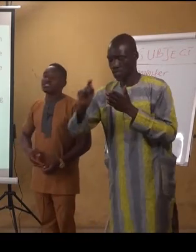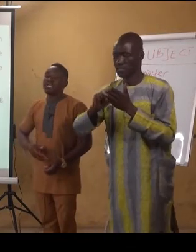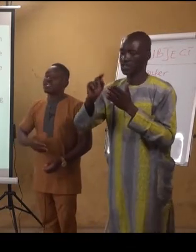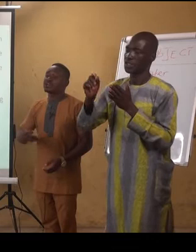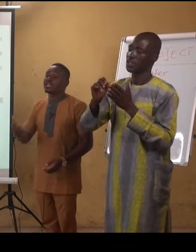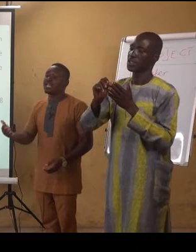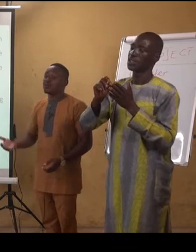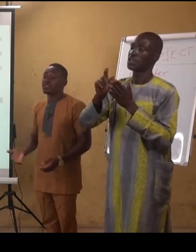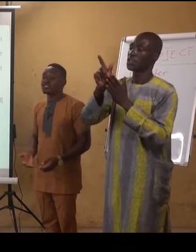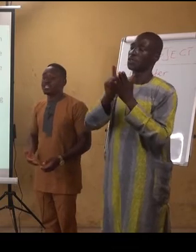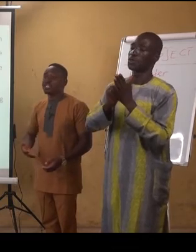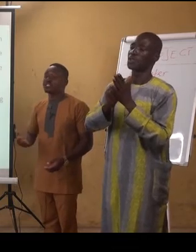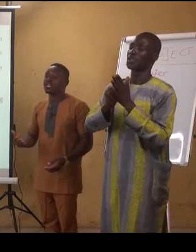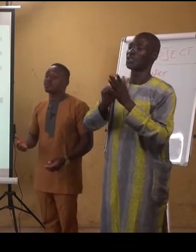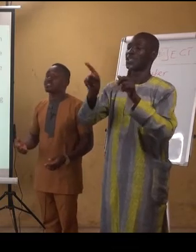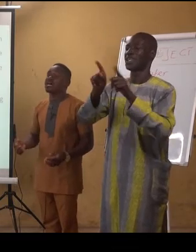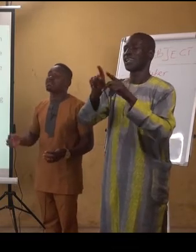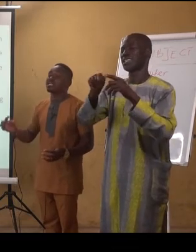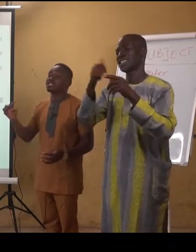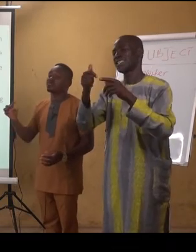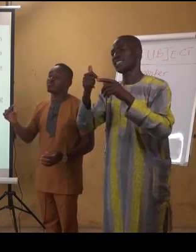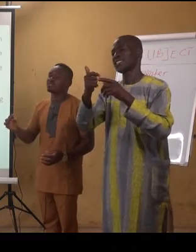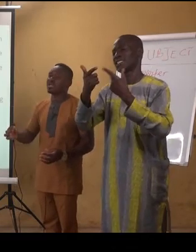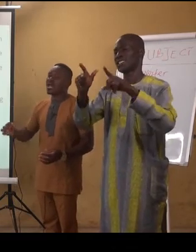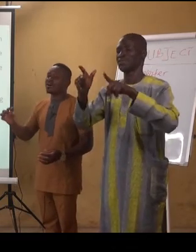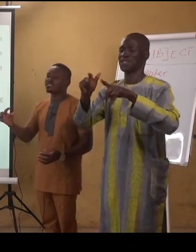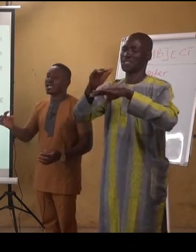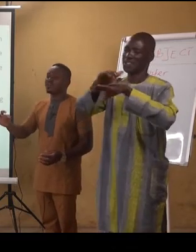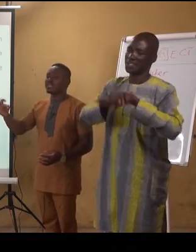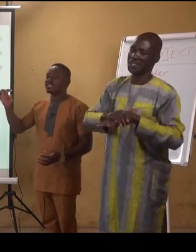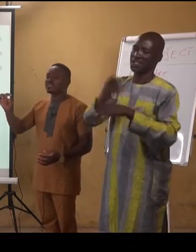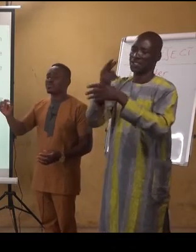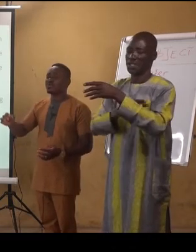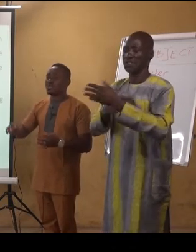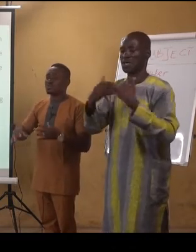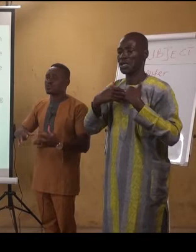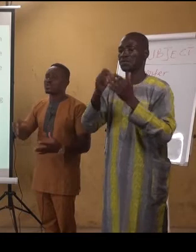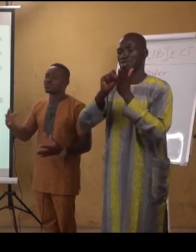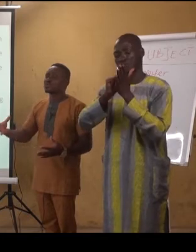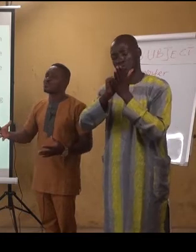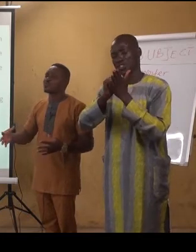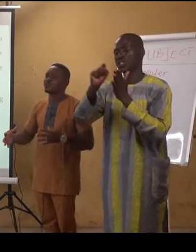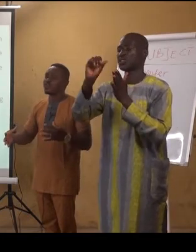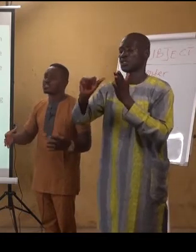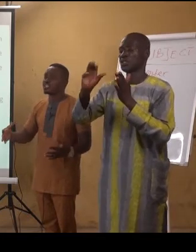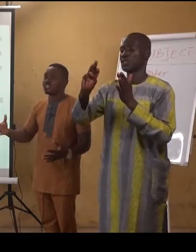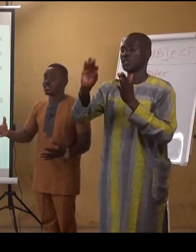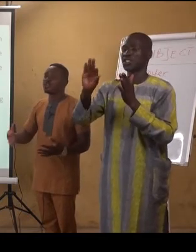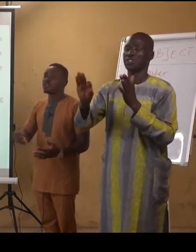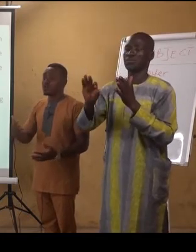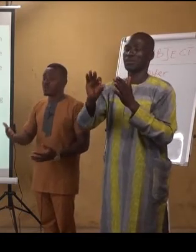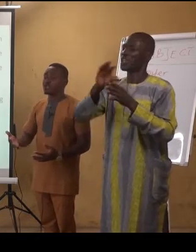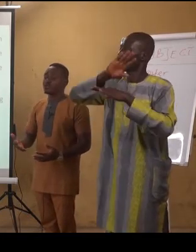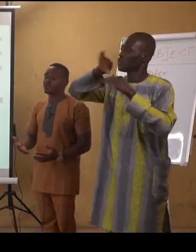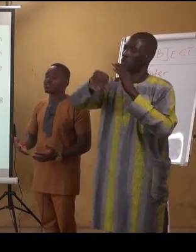instruction. Just like any other language, English language have their symbols, Hausa have their symbols, and so on and so forth, French, and